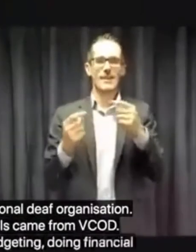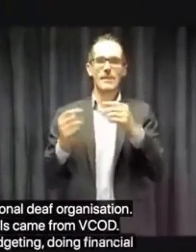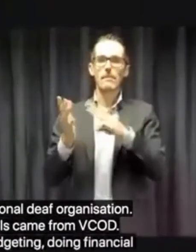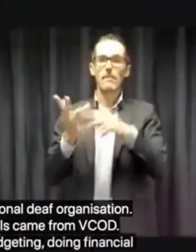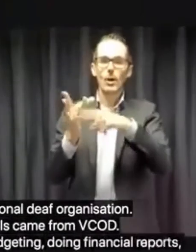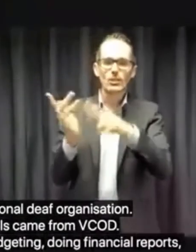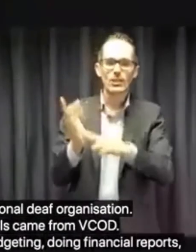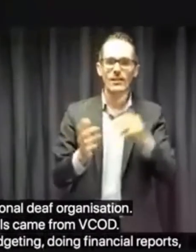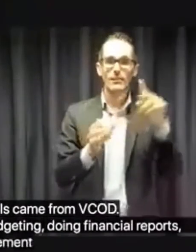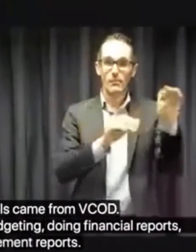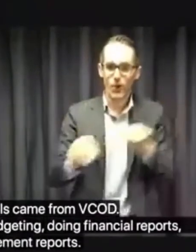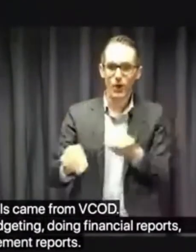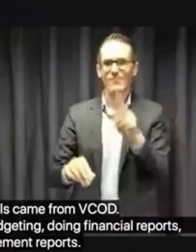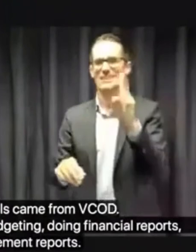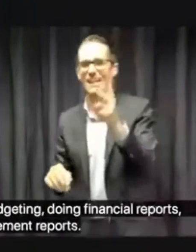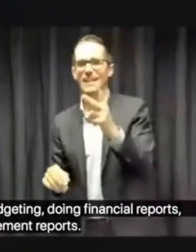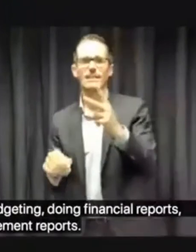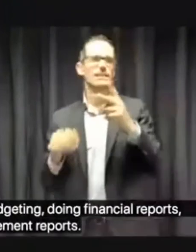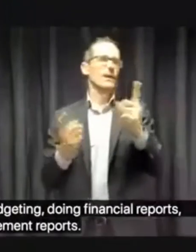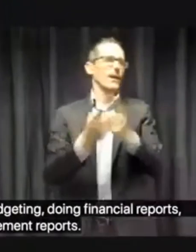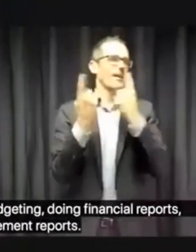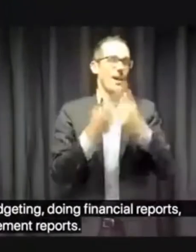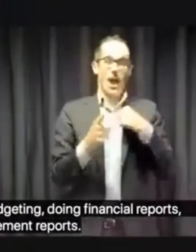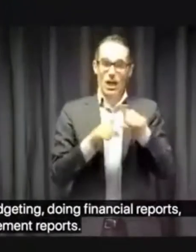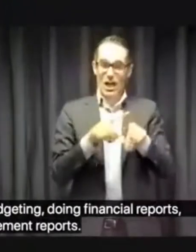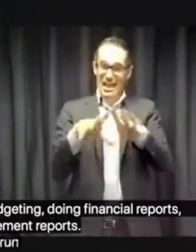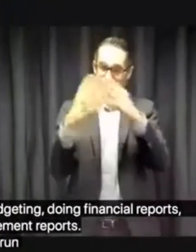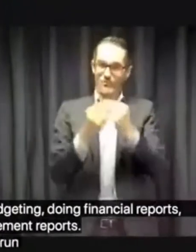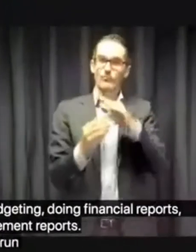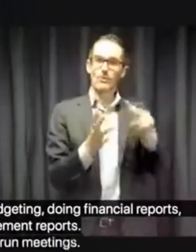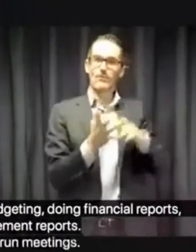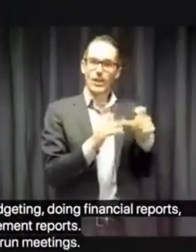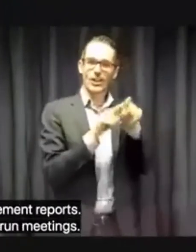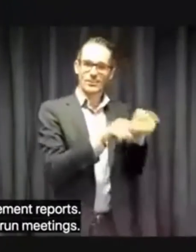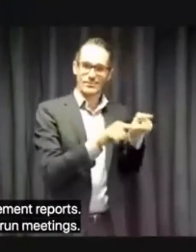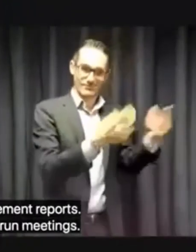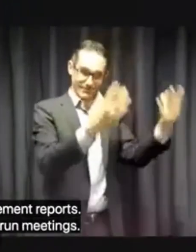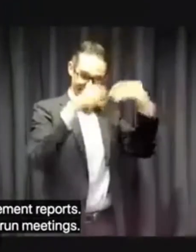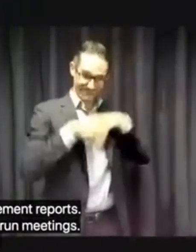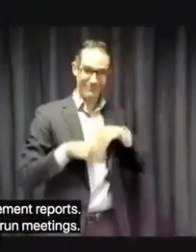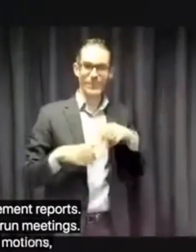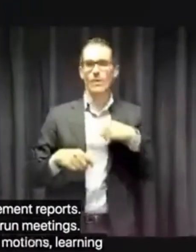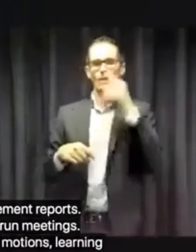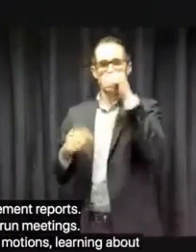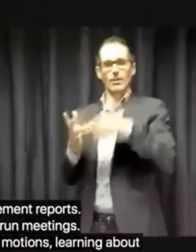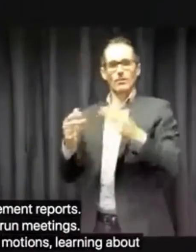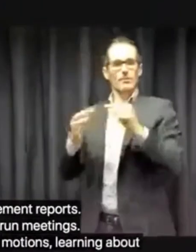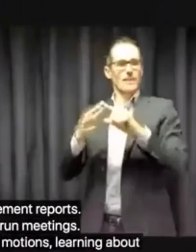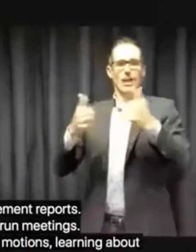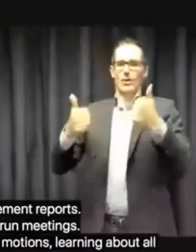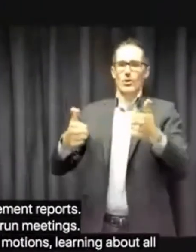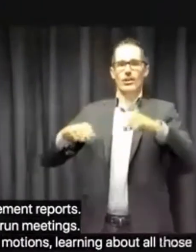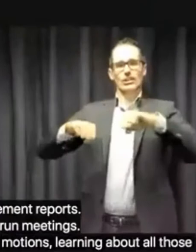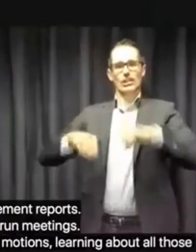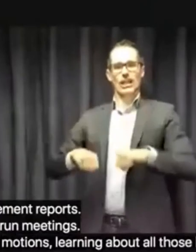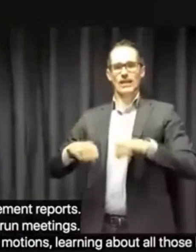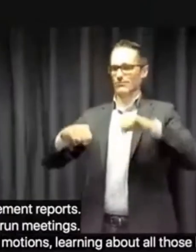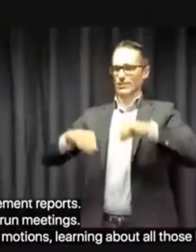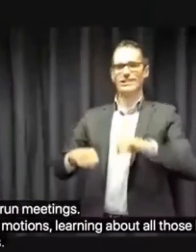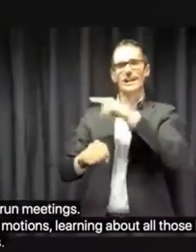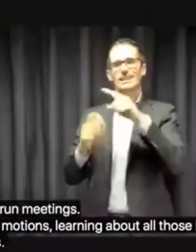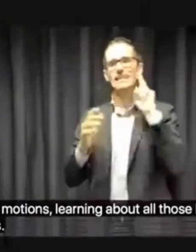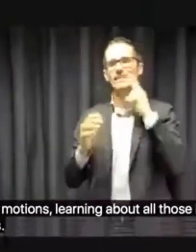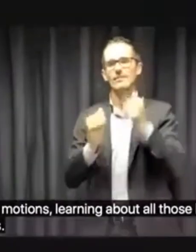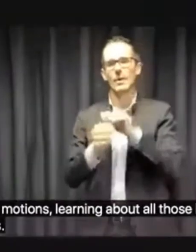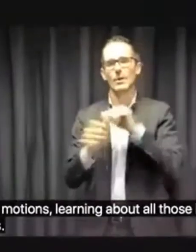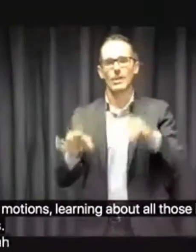run meetings, moving motions, learning about all those key aspects. I loved that in PCOT, and then I was able to acquire that knowledge